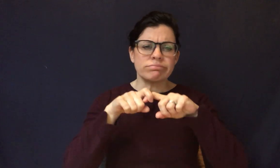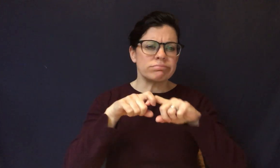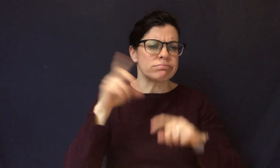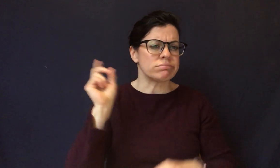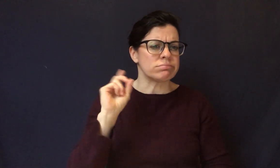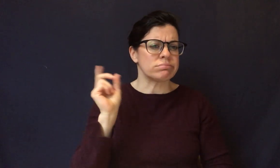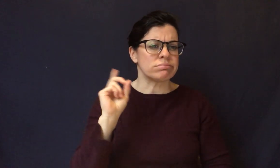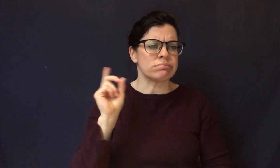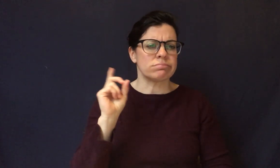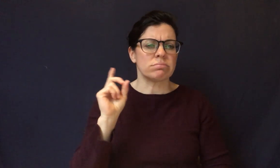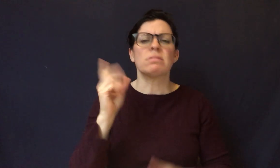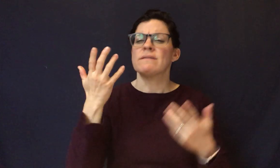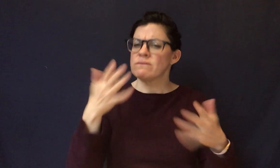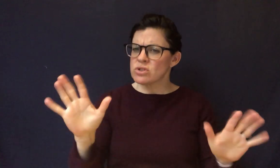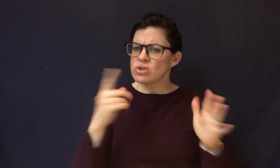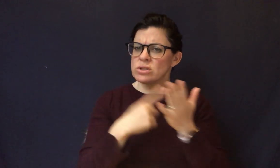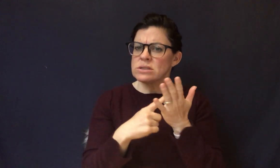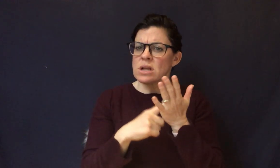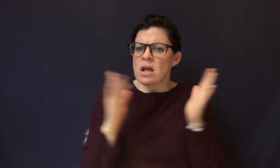space yesterday?